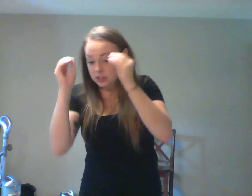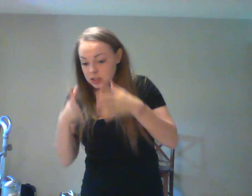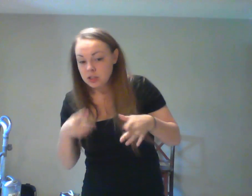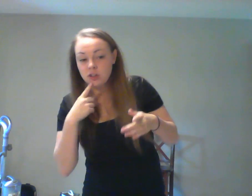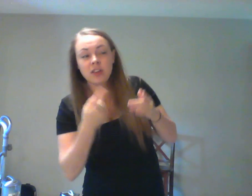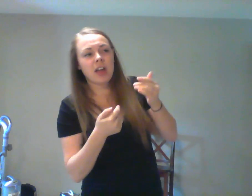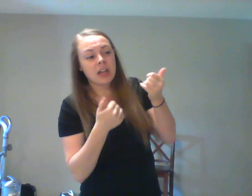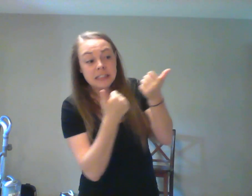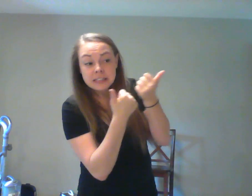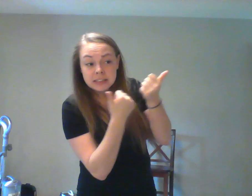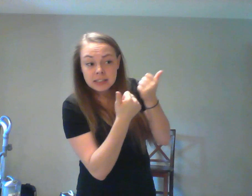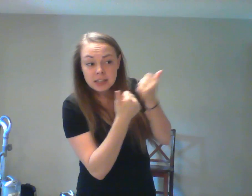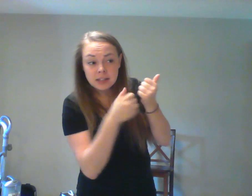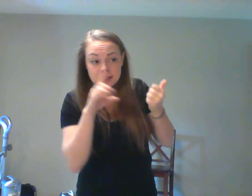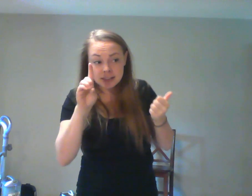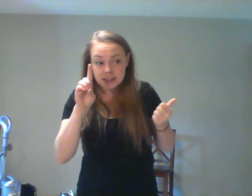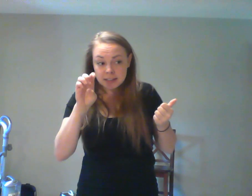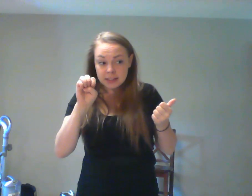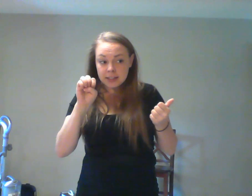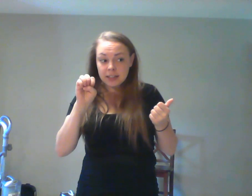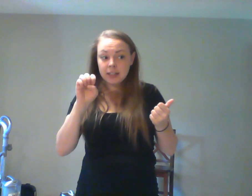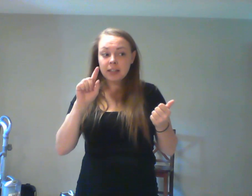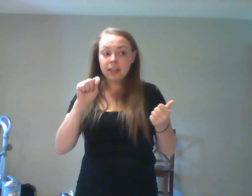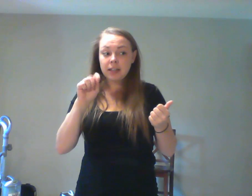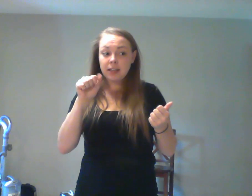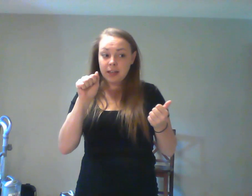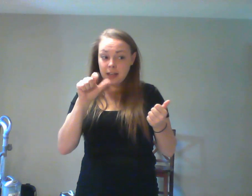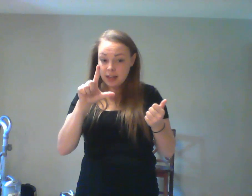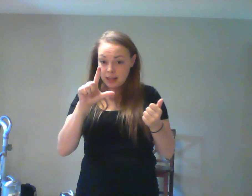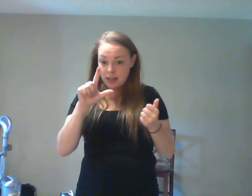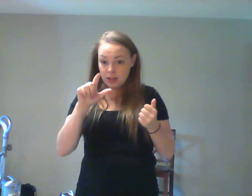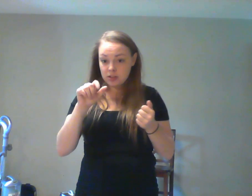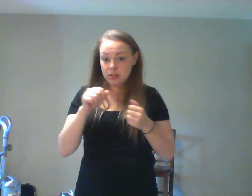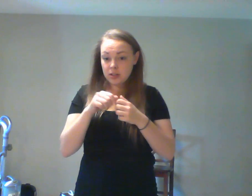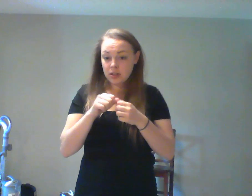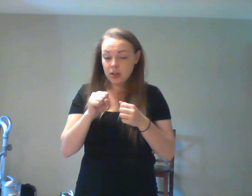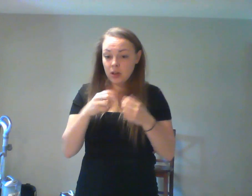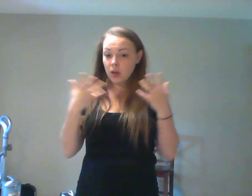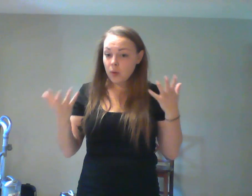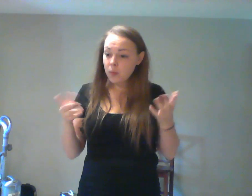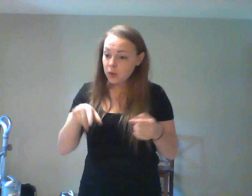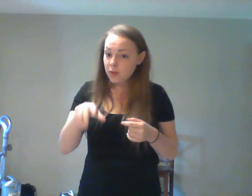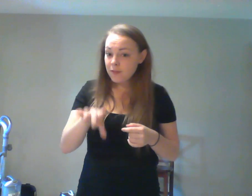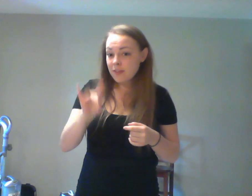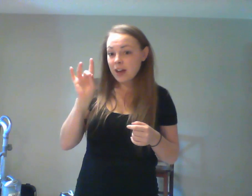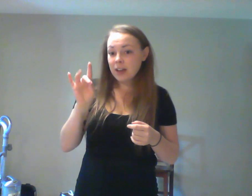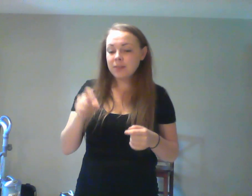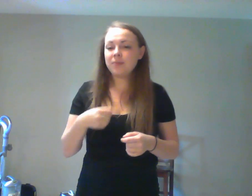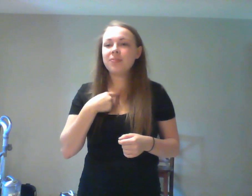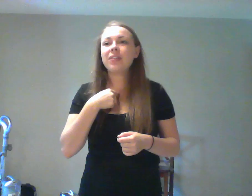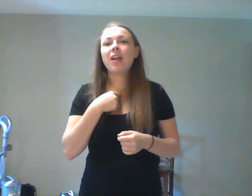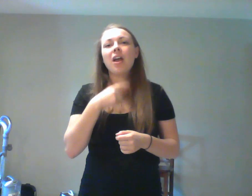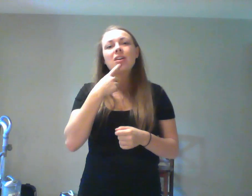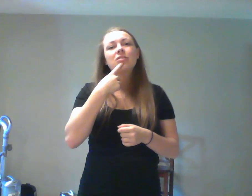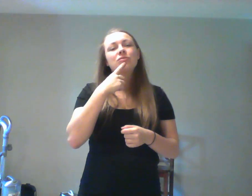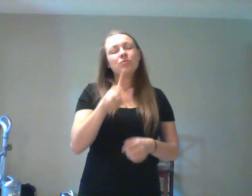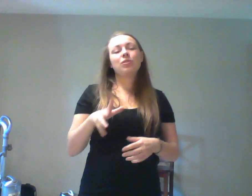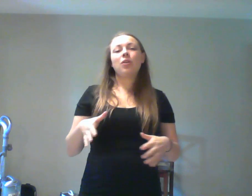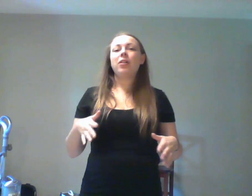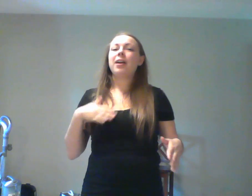common or support how they have things that are not in common? I I truly enjoyed what I saw. I